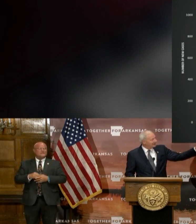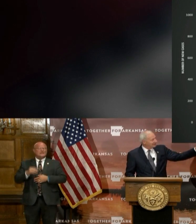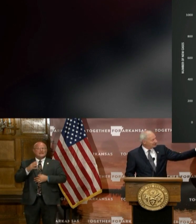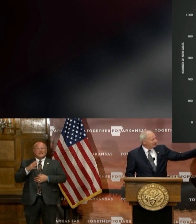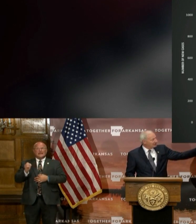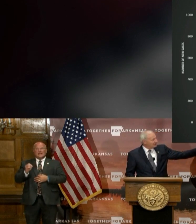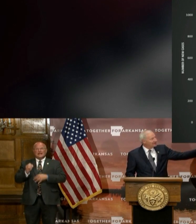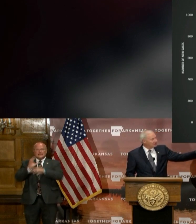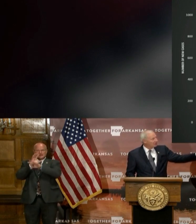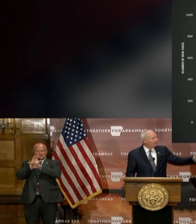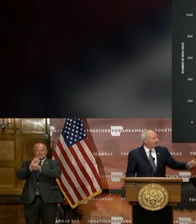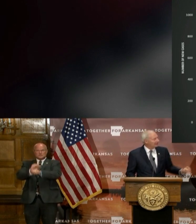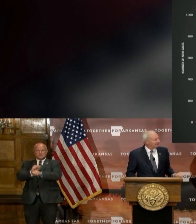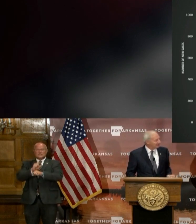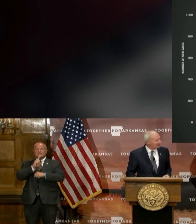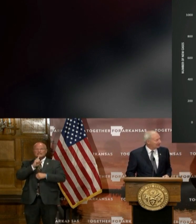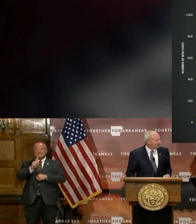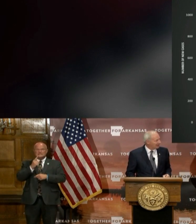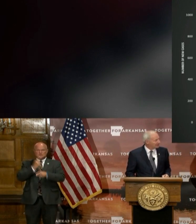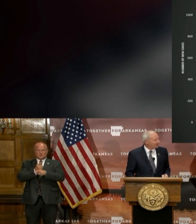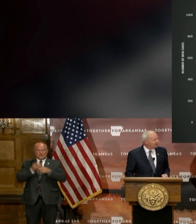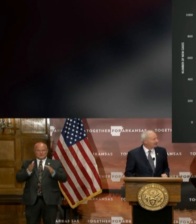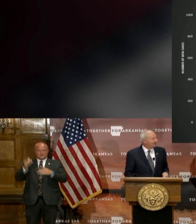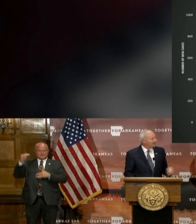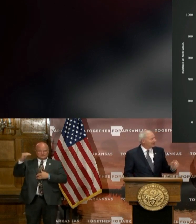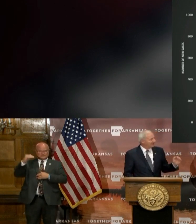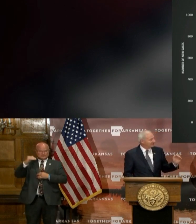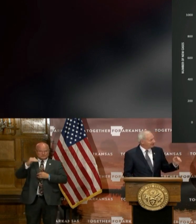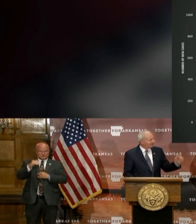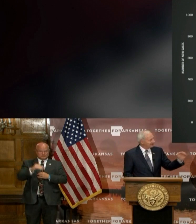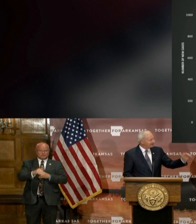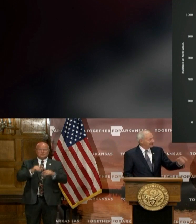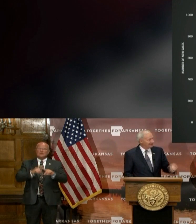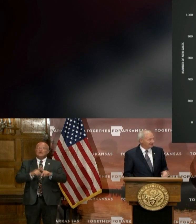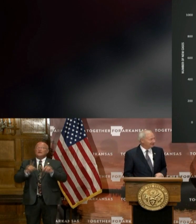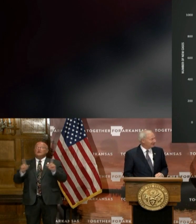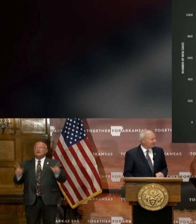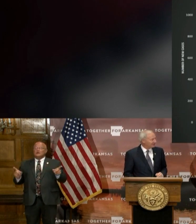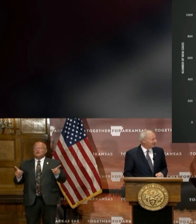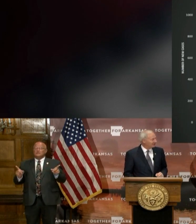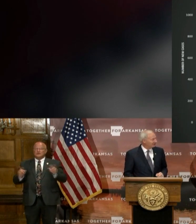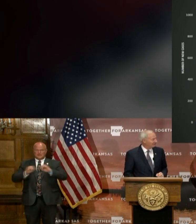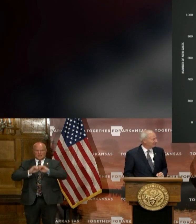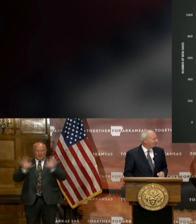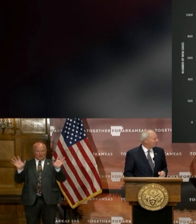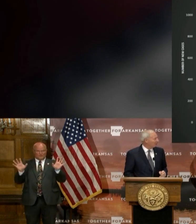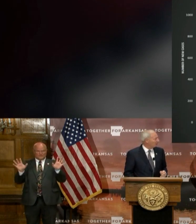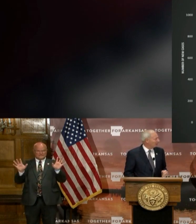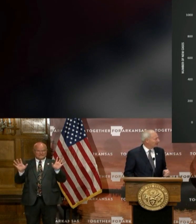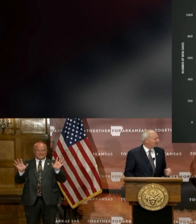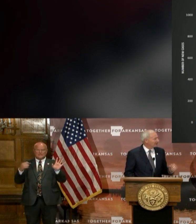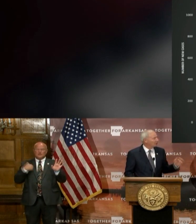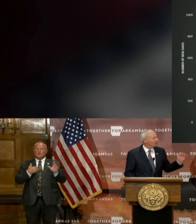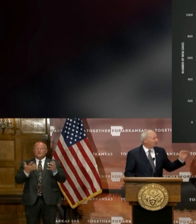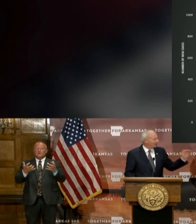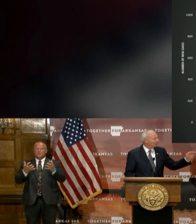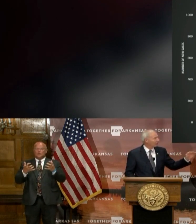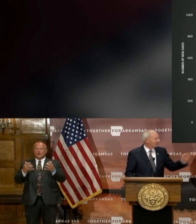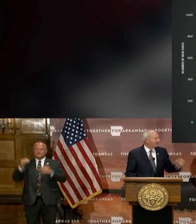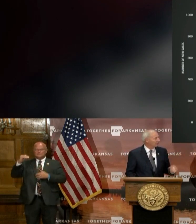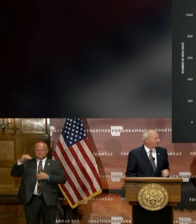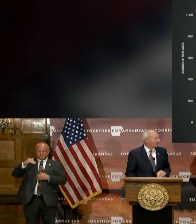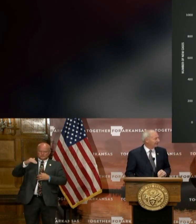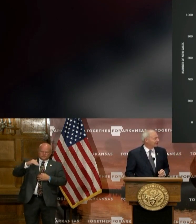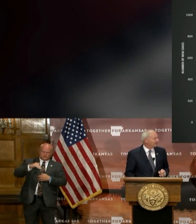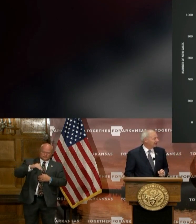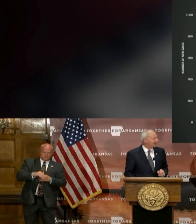and the trend is going in the right direction, but obviously we wanted to go lower